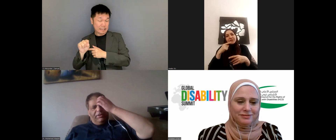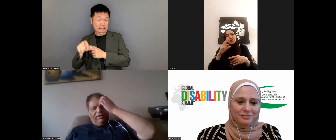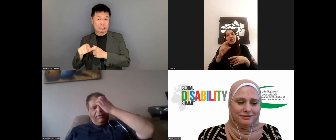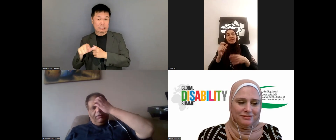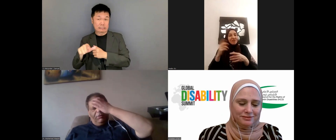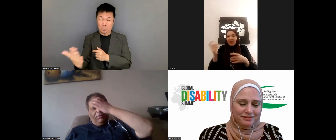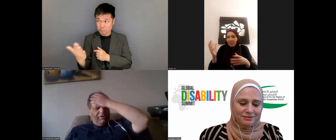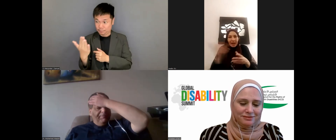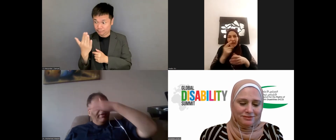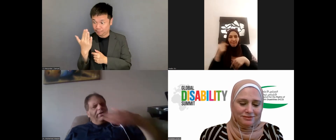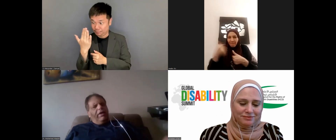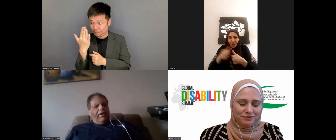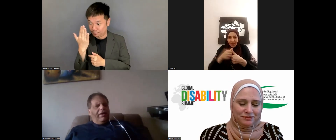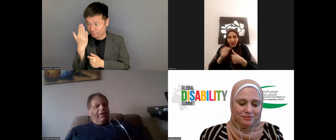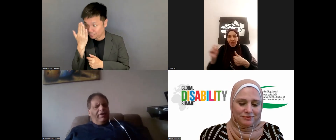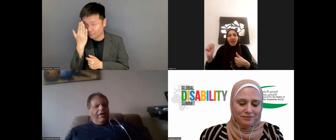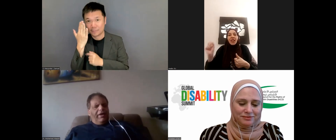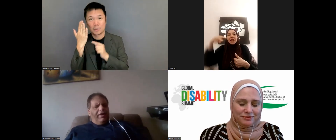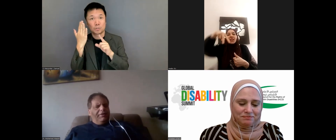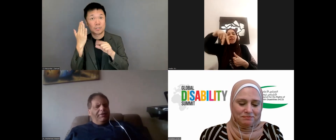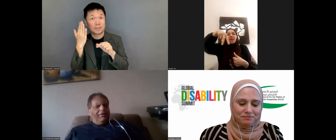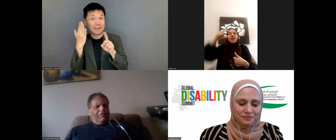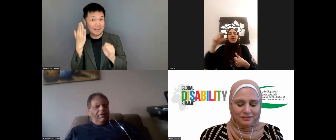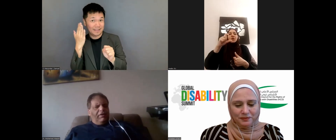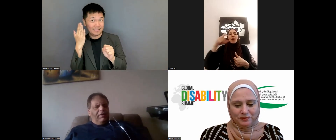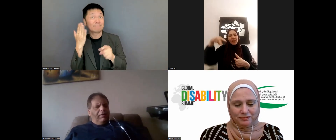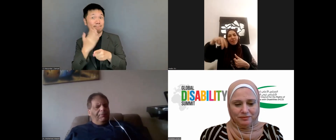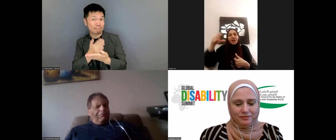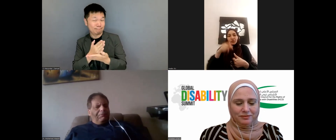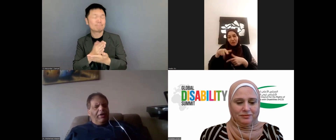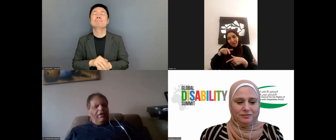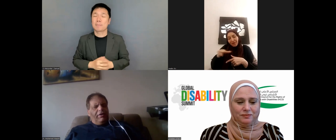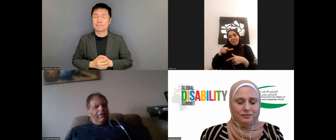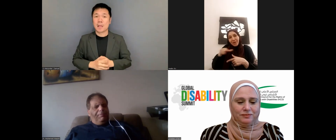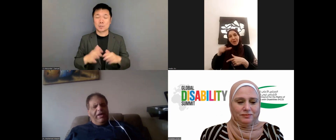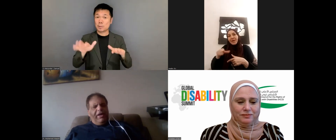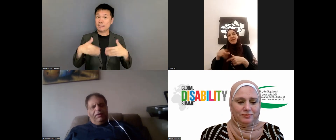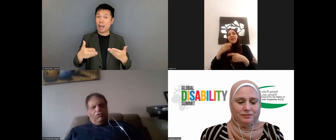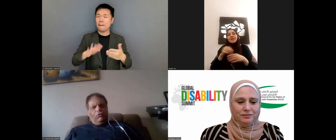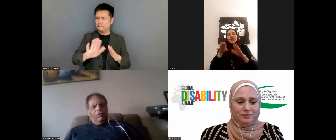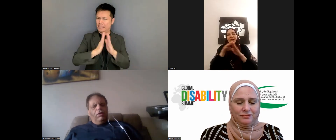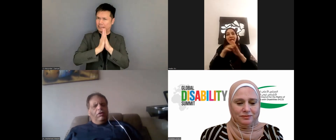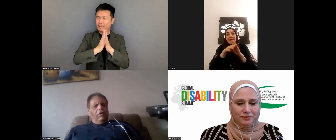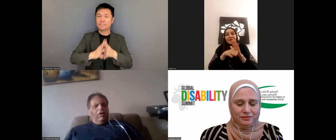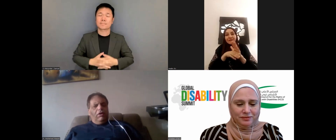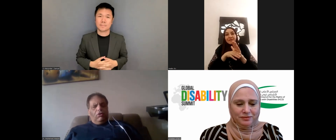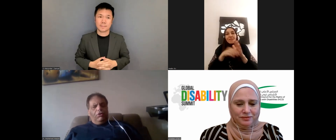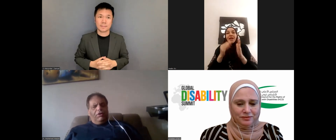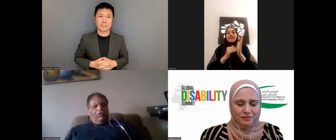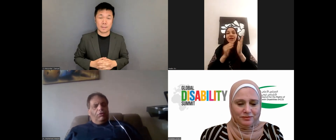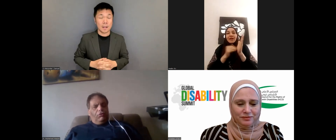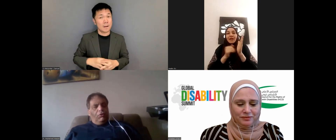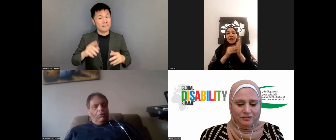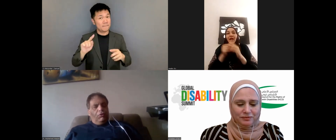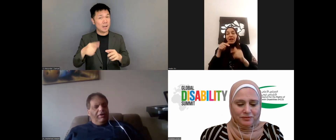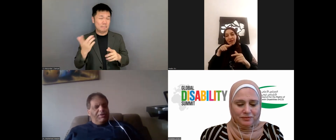closer and closer. And we are planning to conduct or